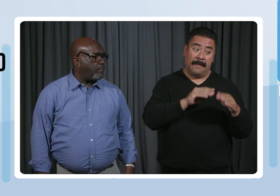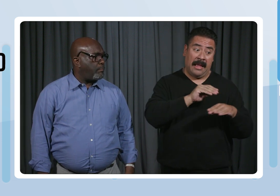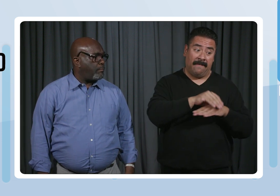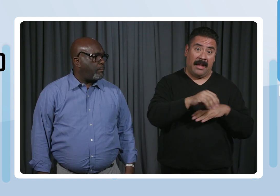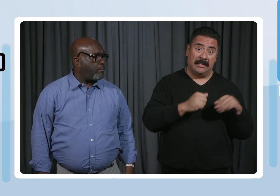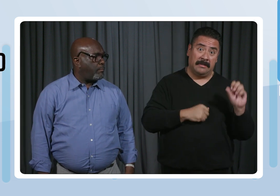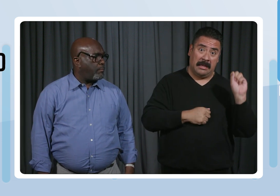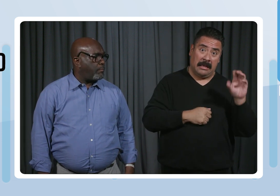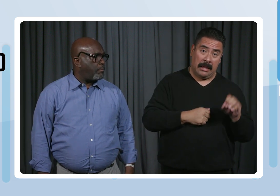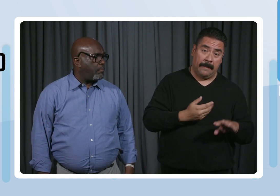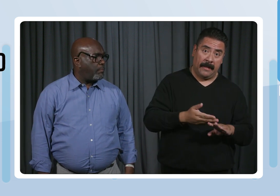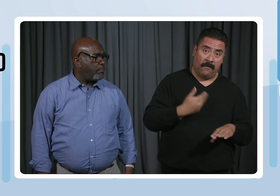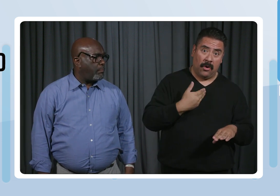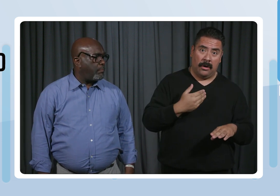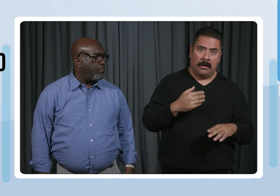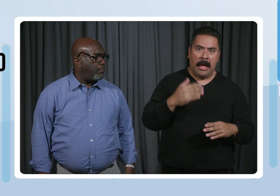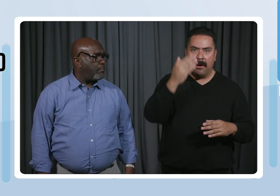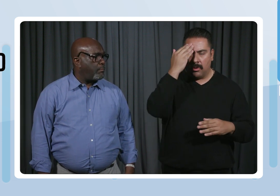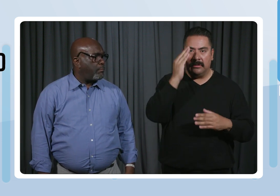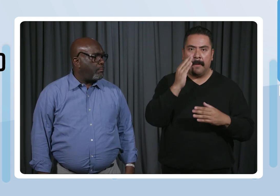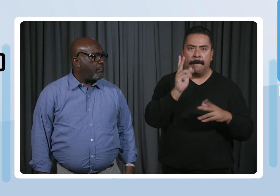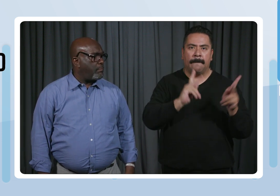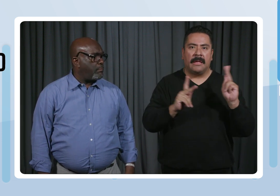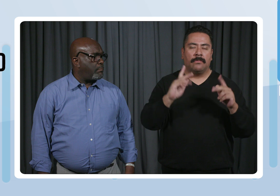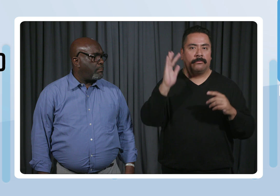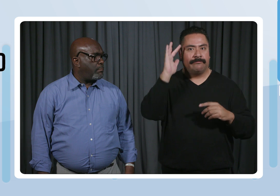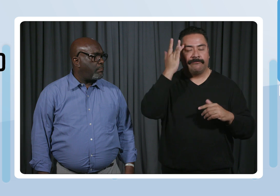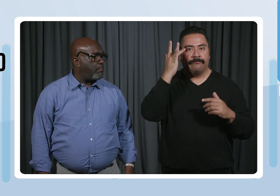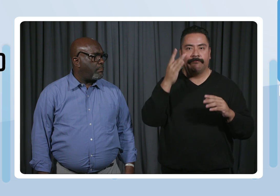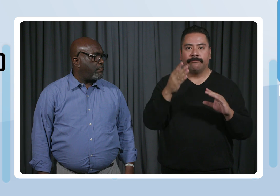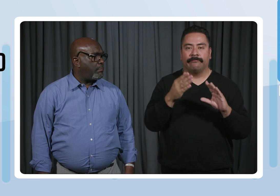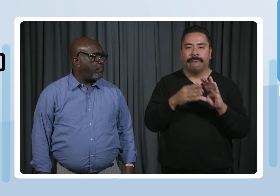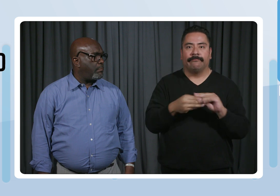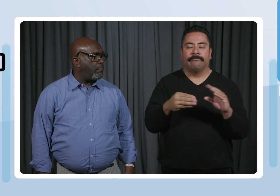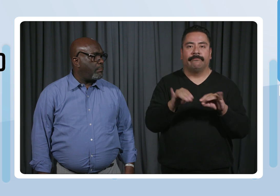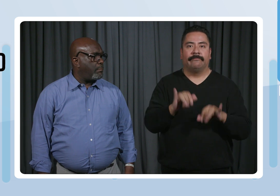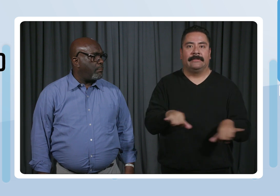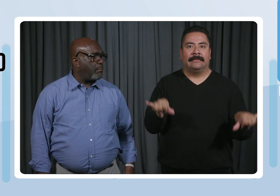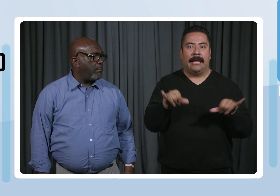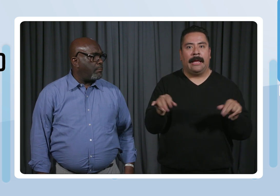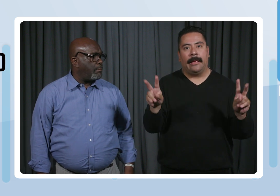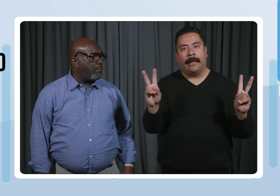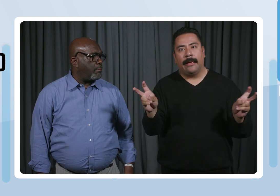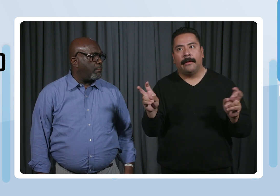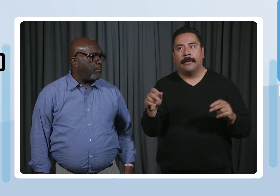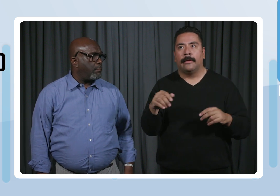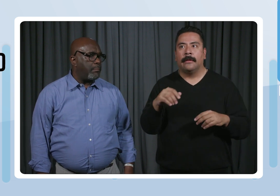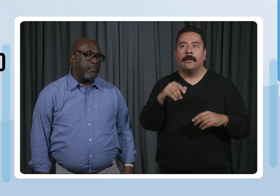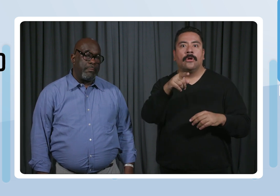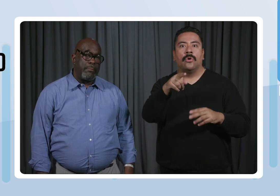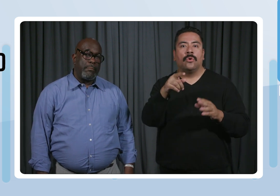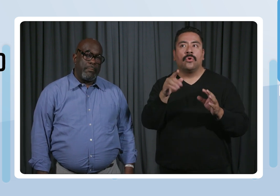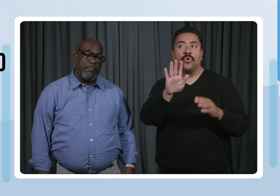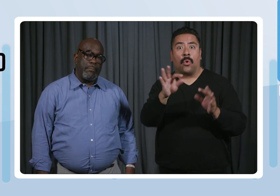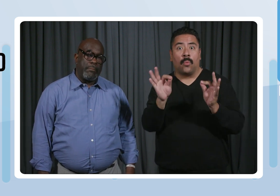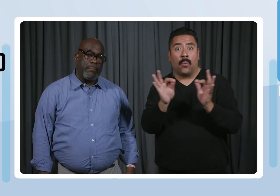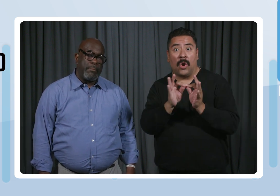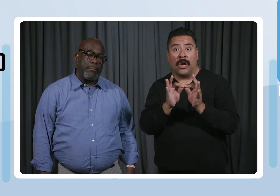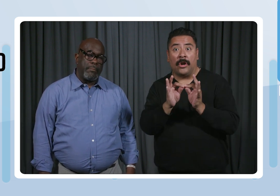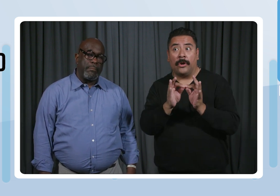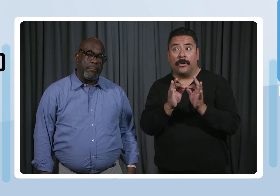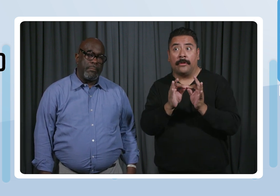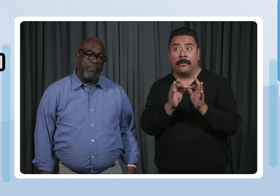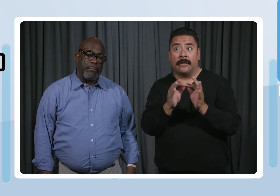that I think people are tired of hearing is, not to put your worth in finding a job,